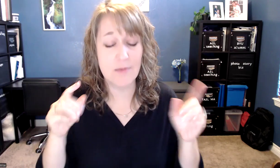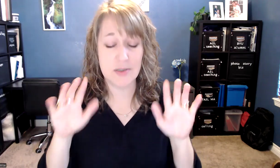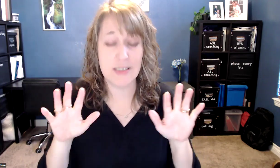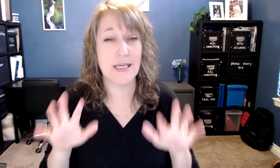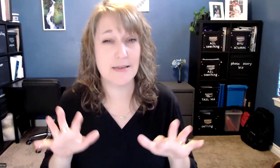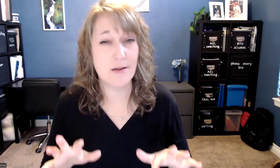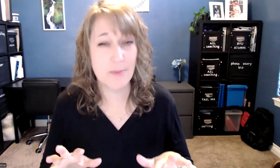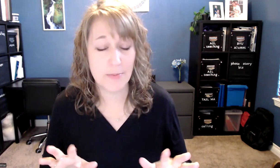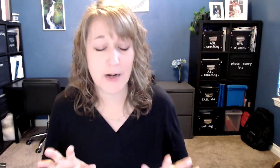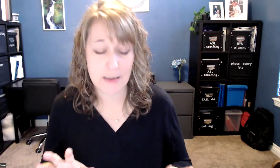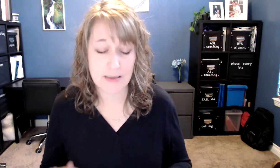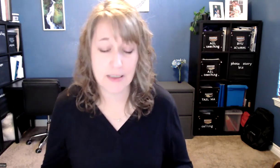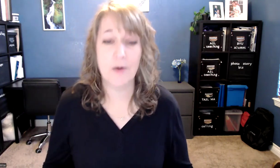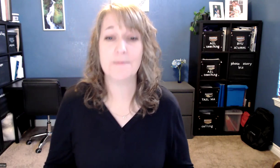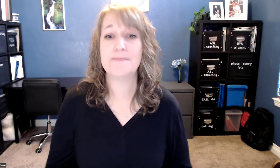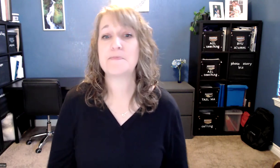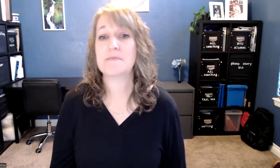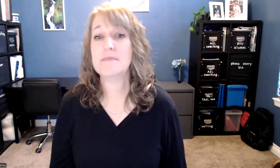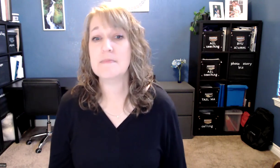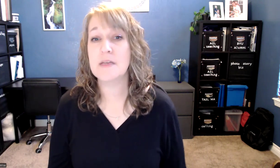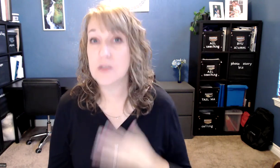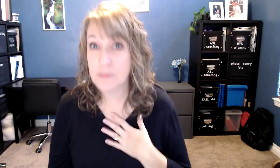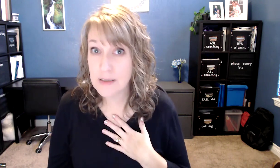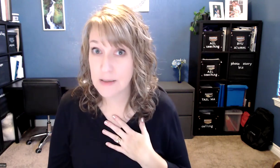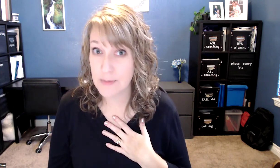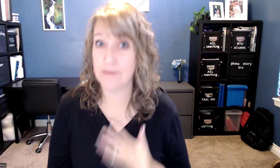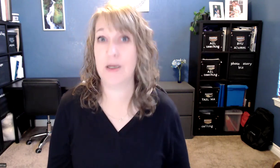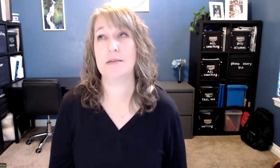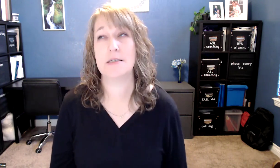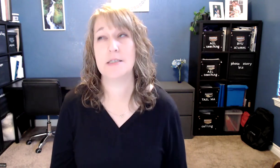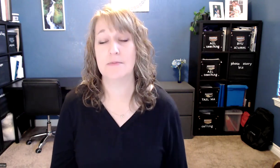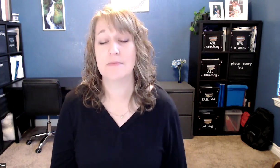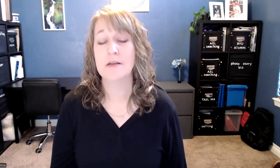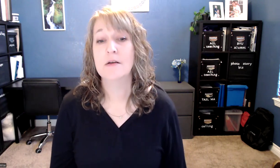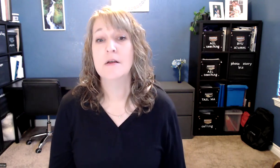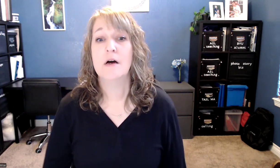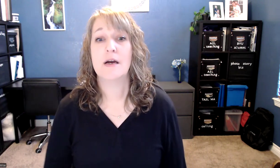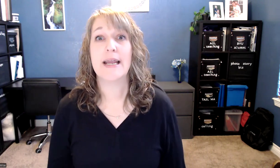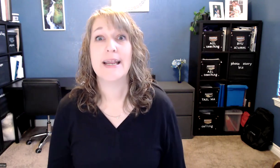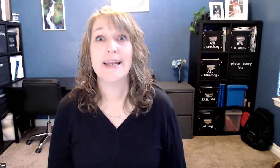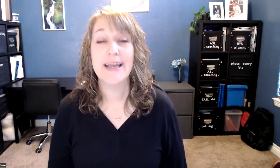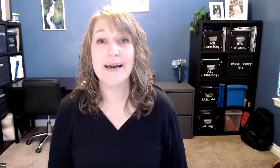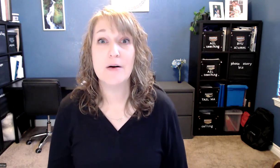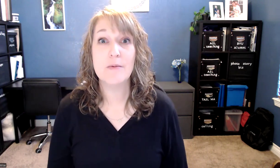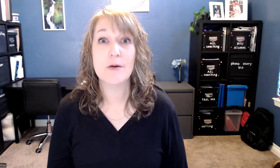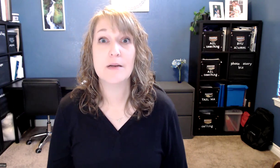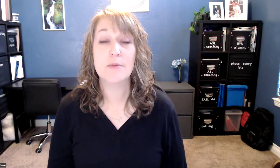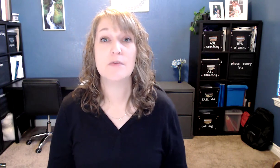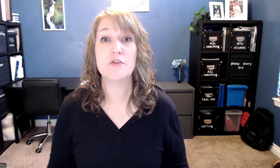numbers. It takes a little bit of practice, I know. It took me a little bit of practice too. All right, now we're going to move, those